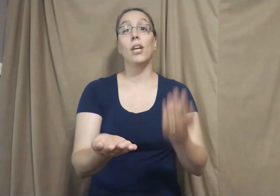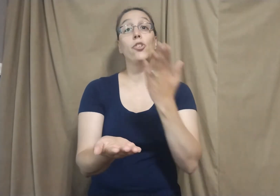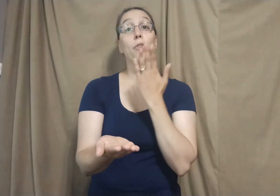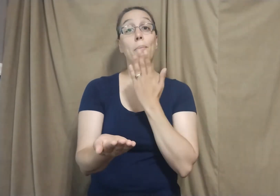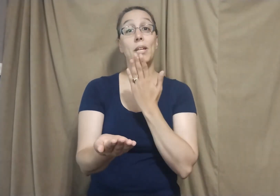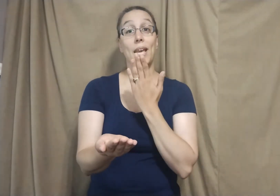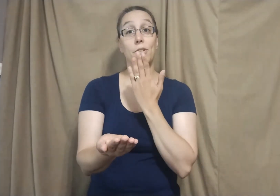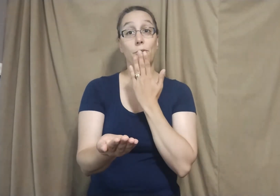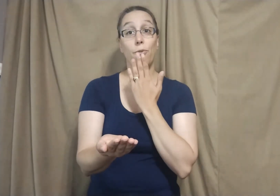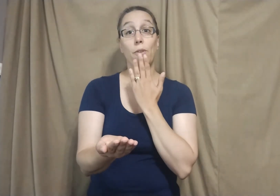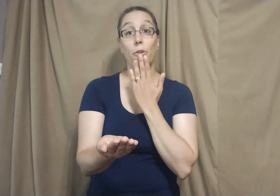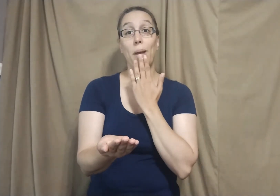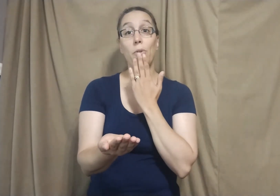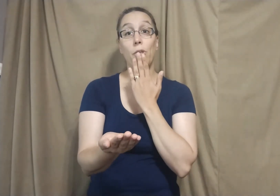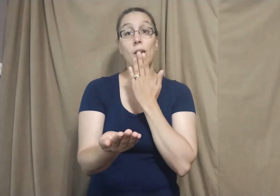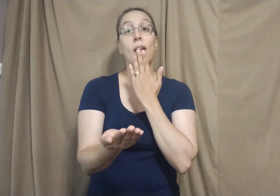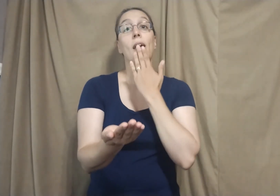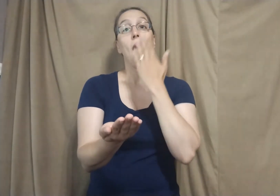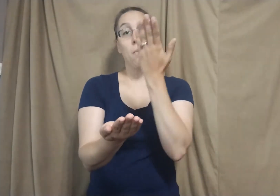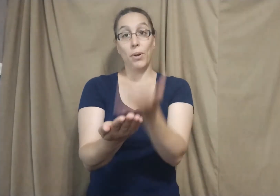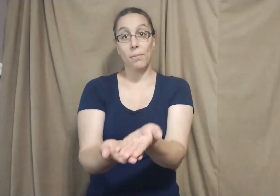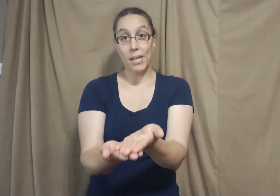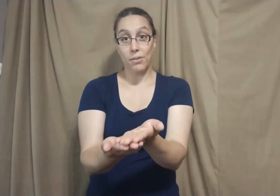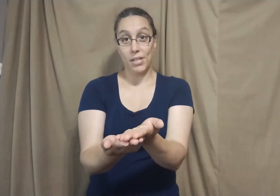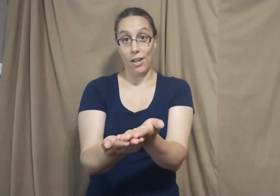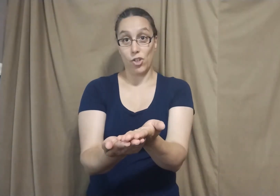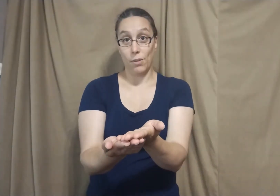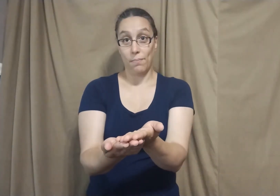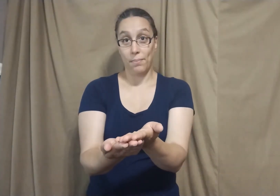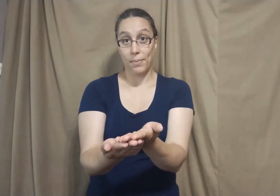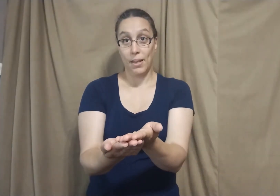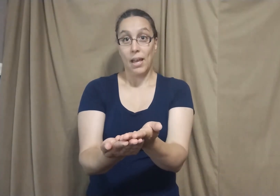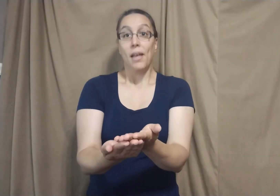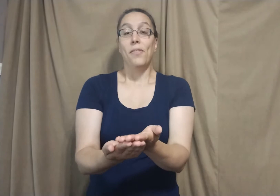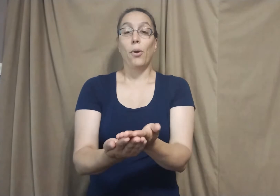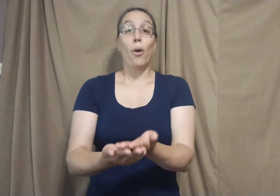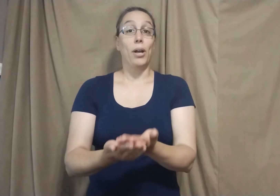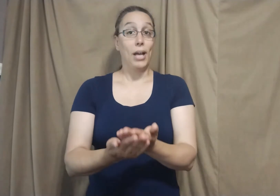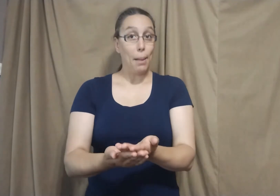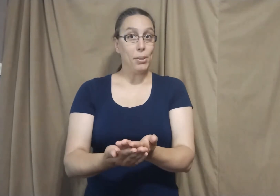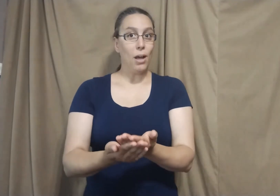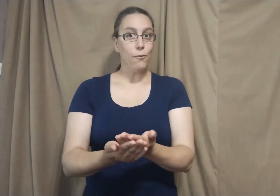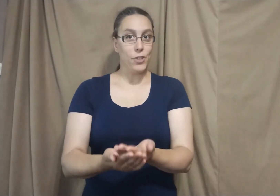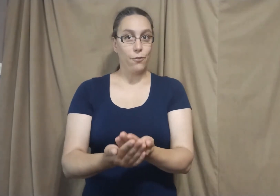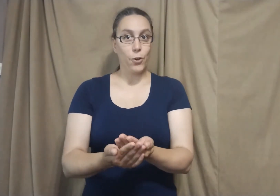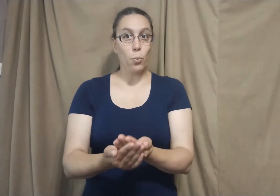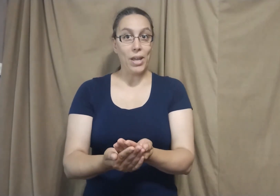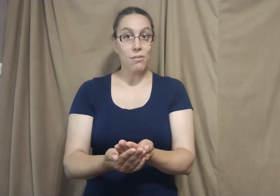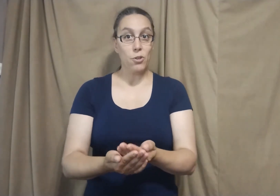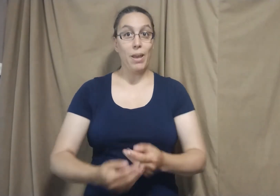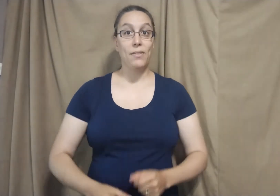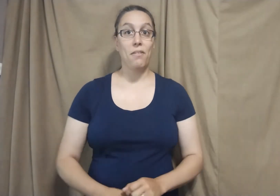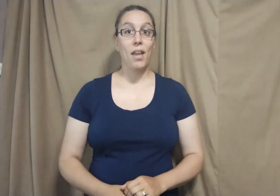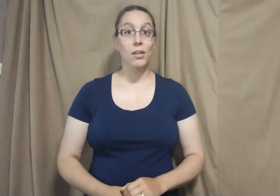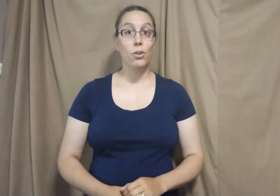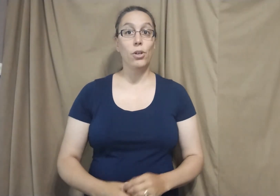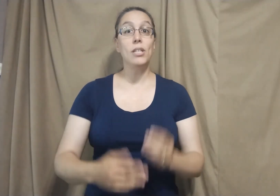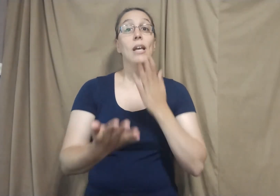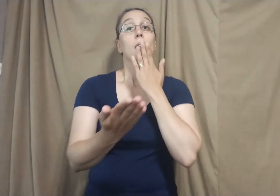your dominant hand to the front of your mouth, and bring them down to touch. There are a couple of different ways to make the sign good.